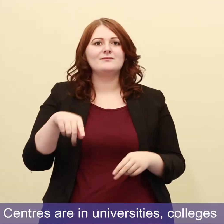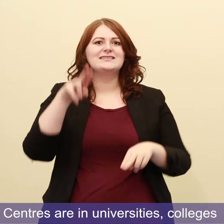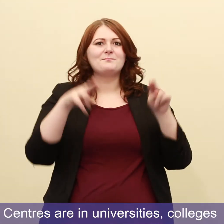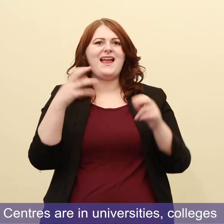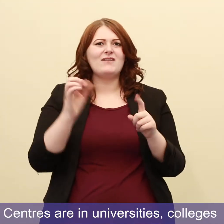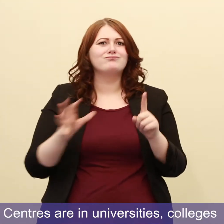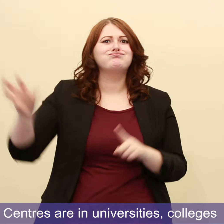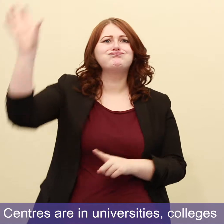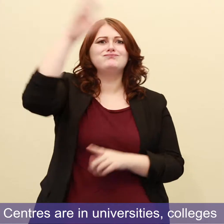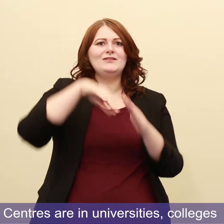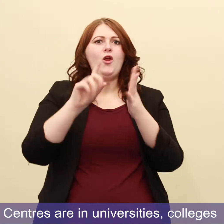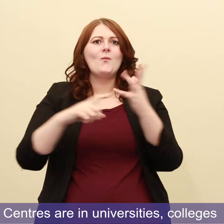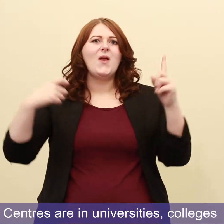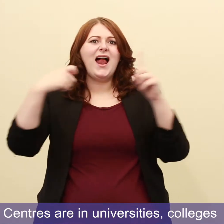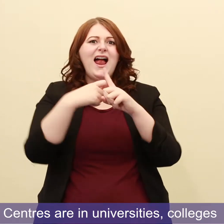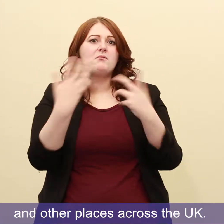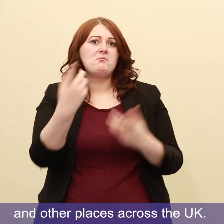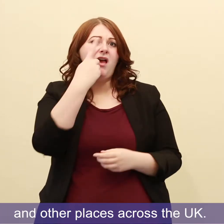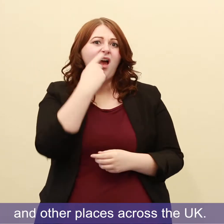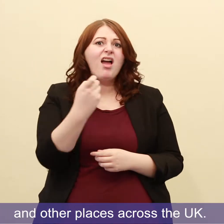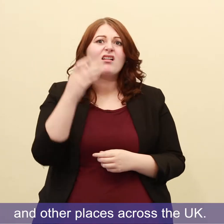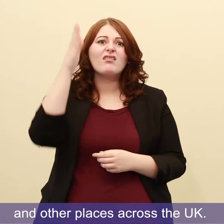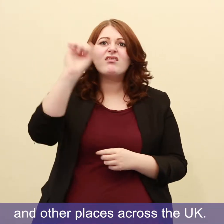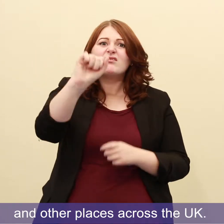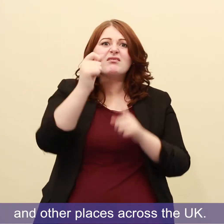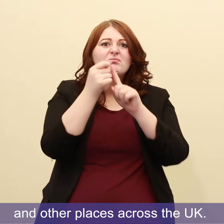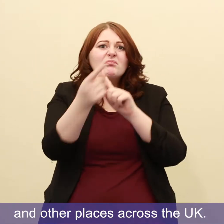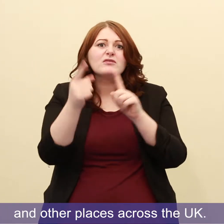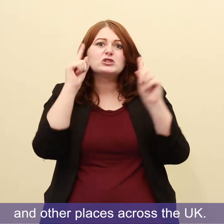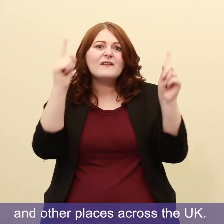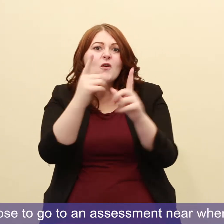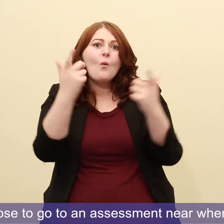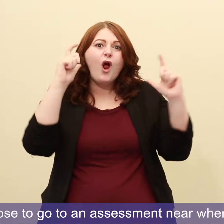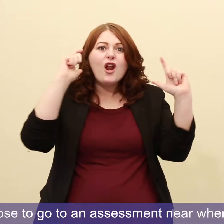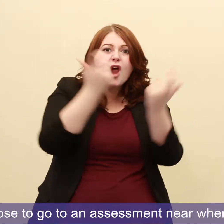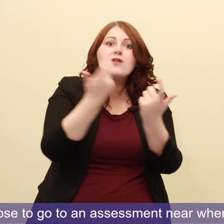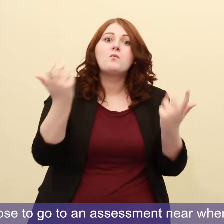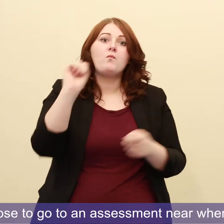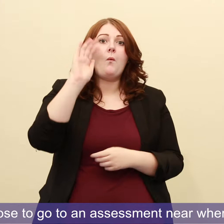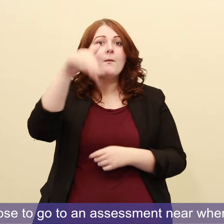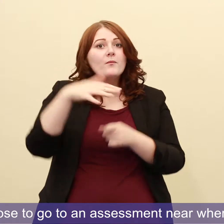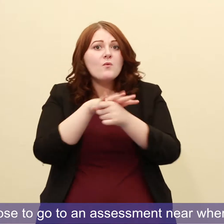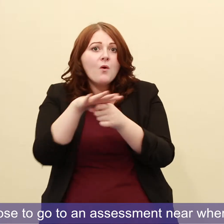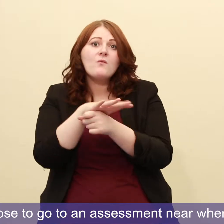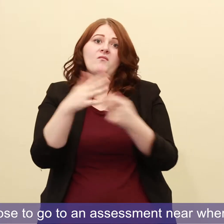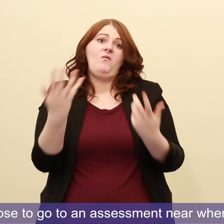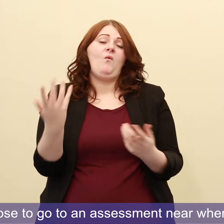Centres are in universities, colleges and other places across the UK. You can choose to go to an assessment near where you study,